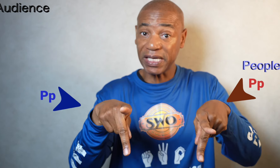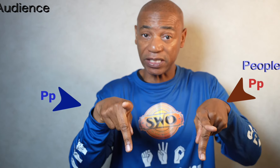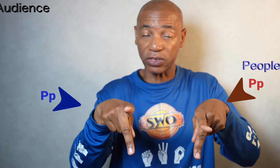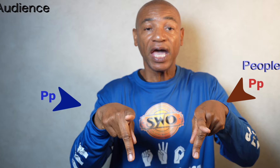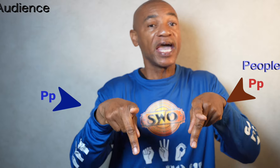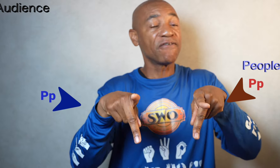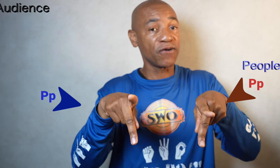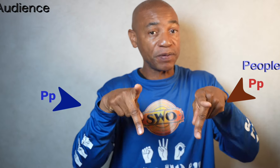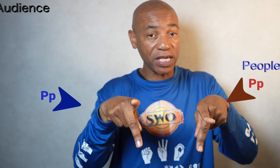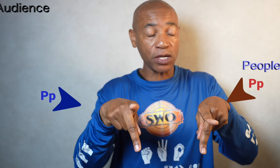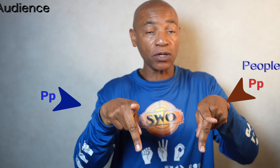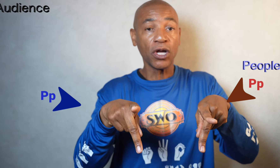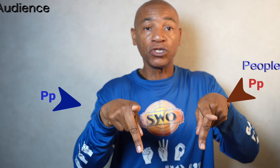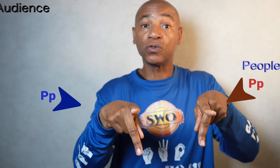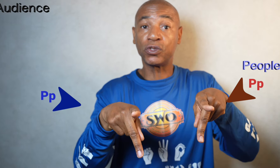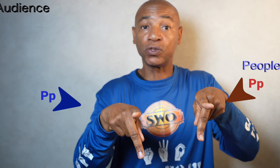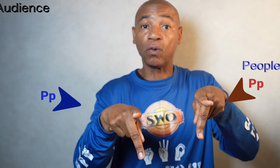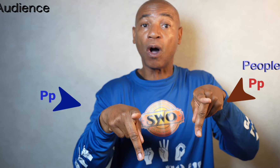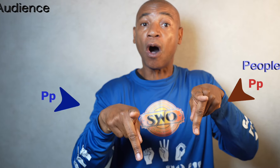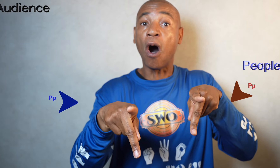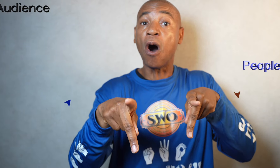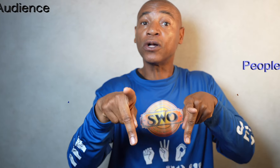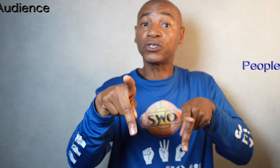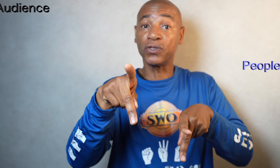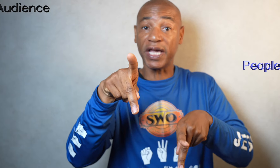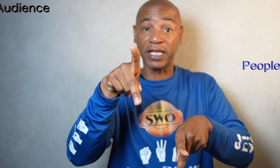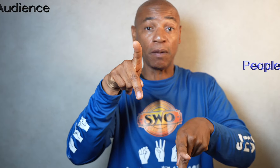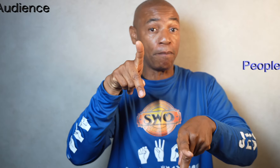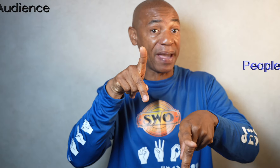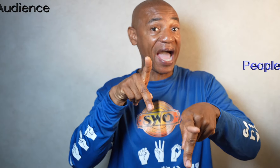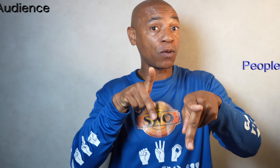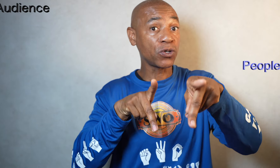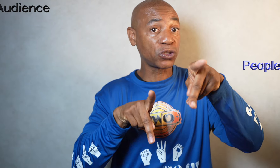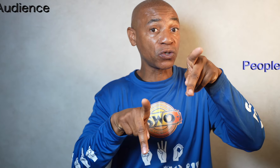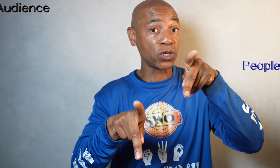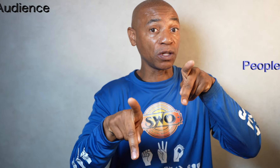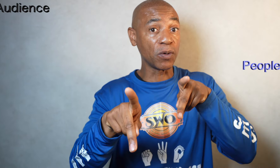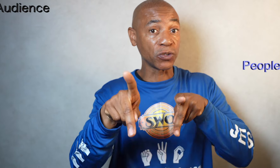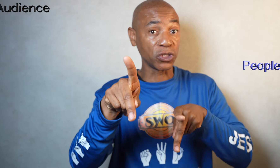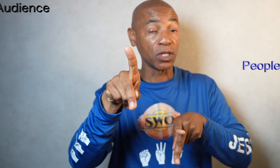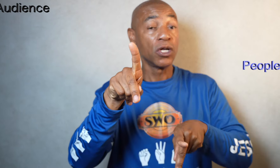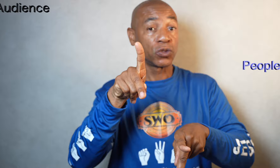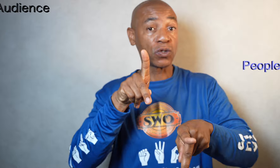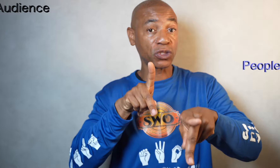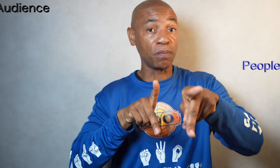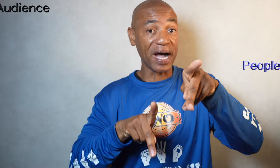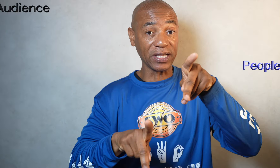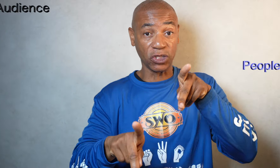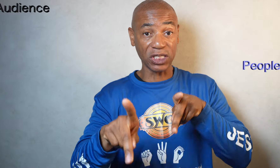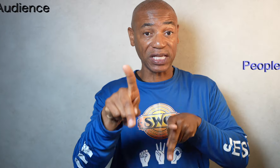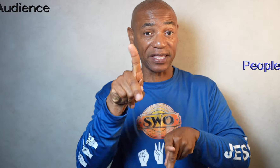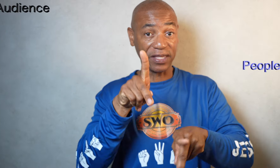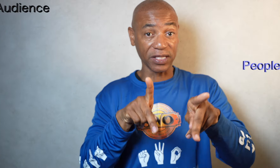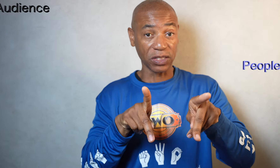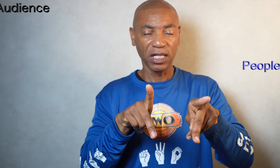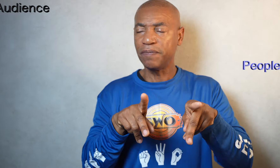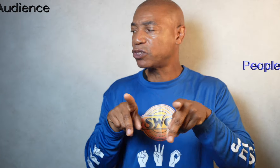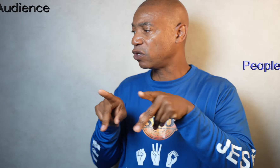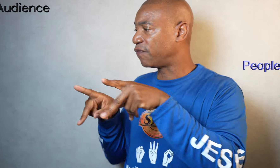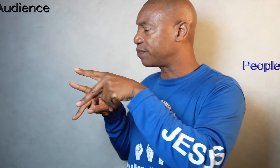P's. And from here, you'll do alternating backward circular motion towards the body, just like this. Let me show you it from the